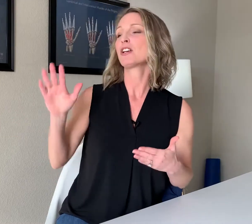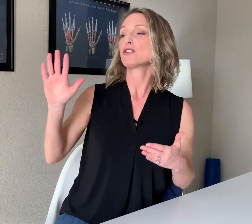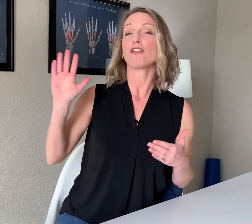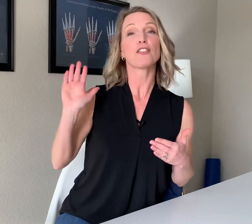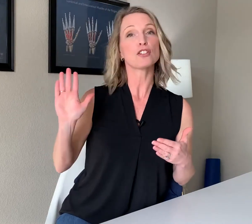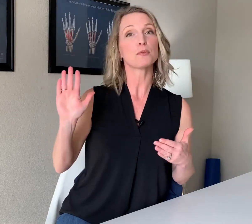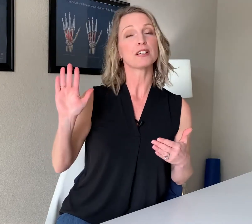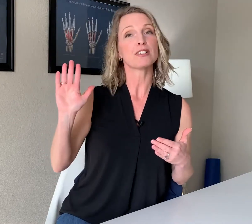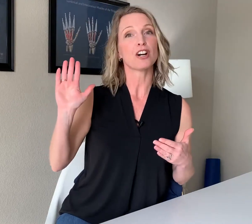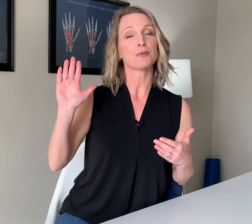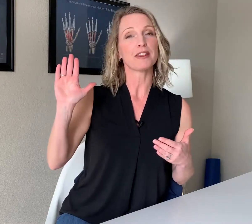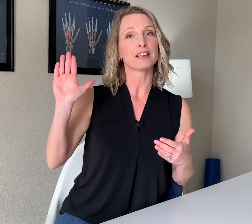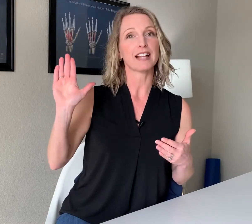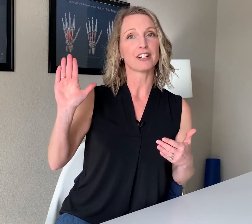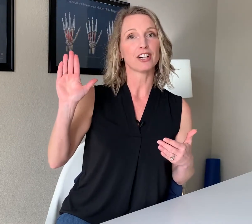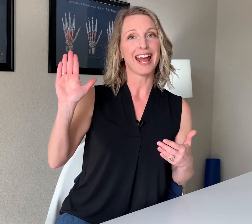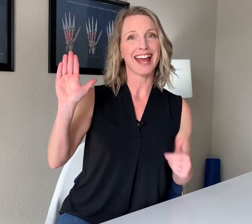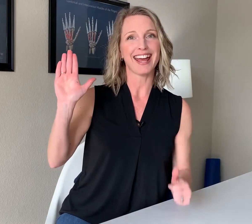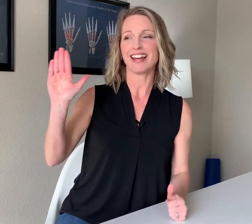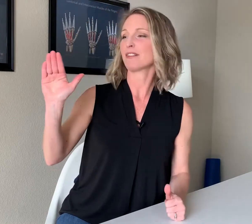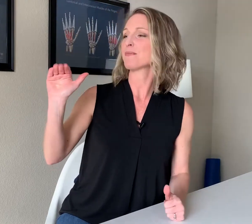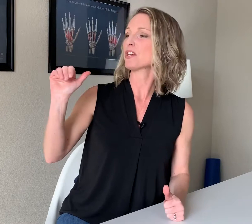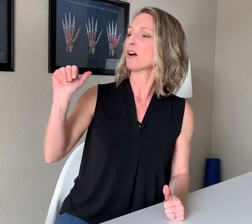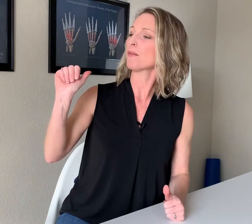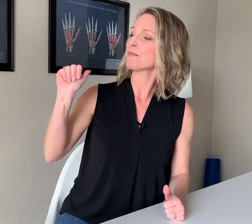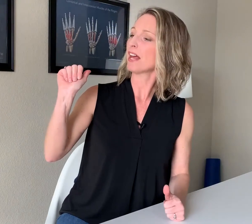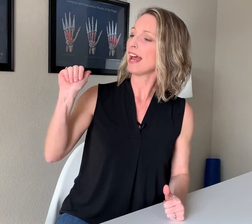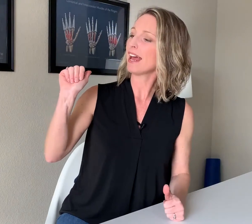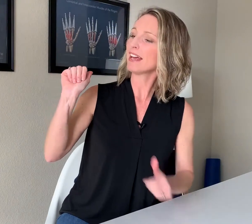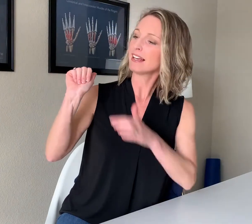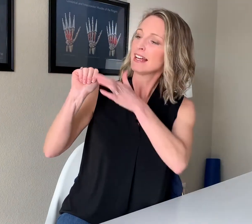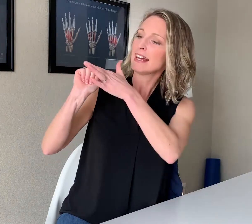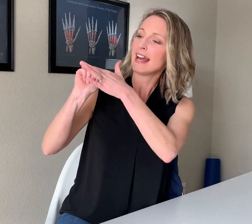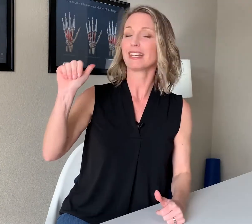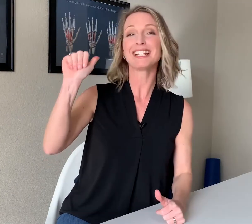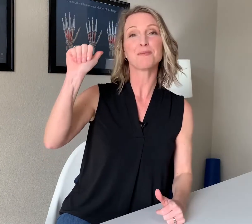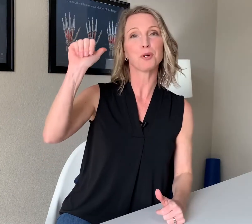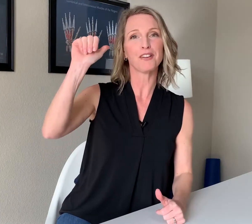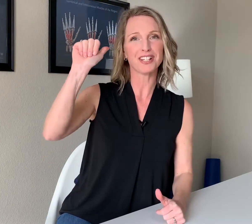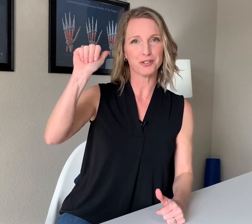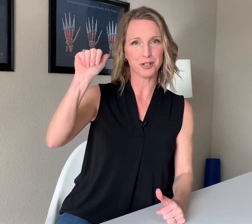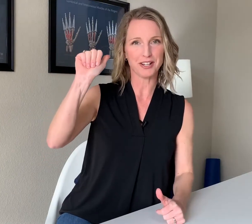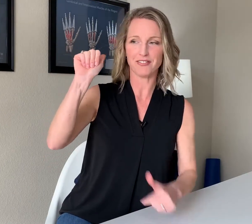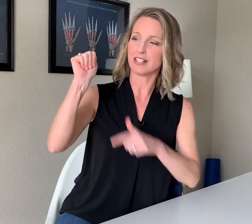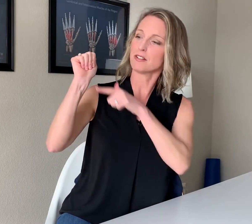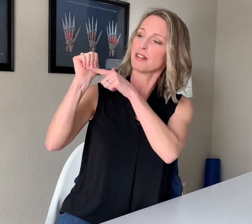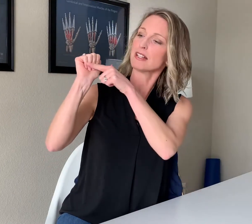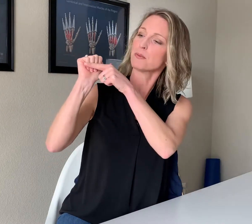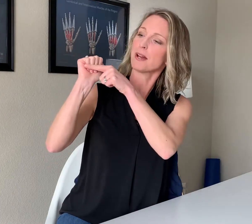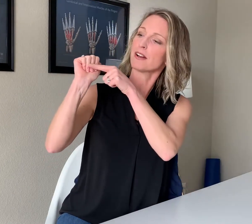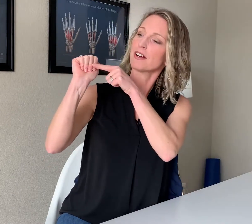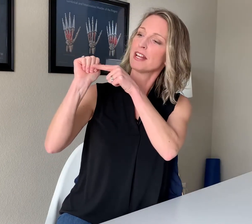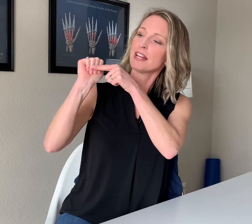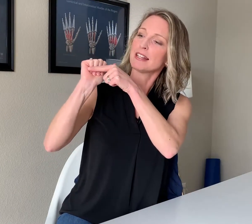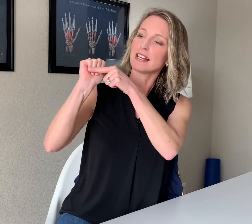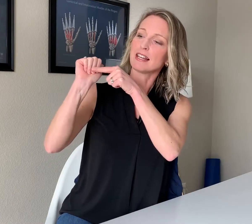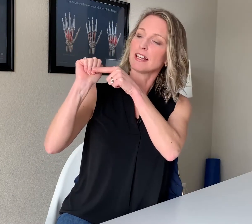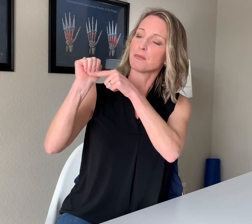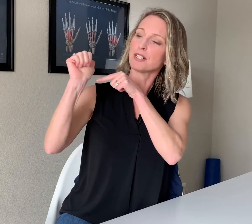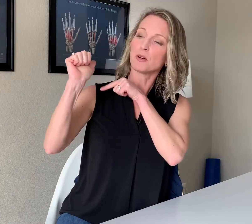So first we're going to start with the letter A. So A is more of a straight fist. So that's where we don't